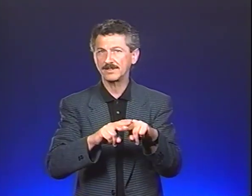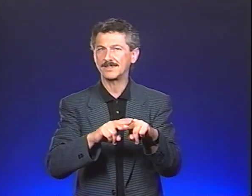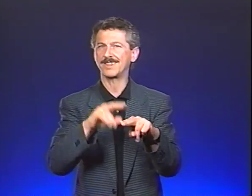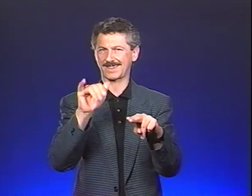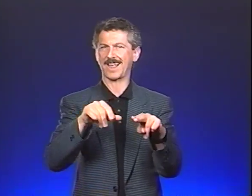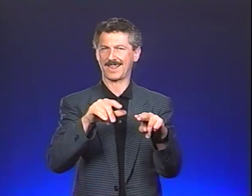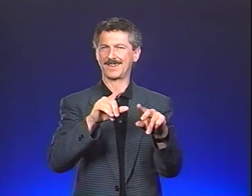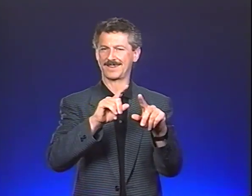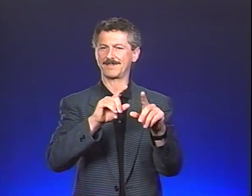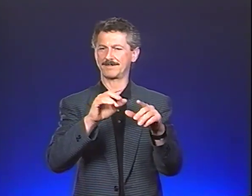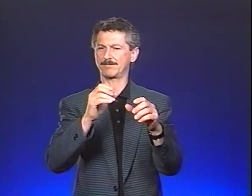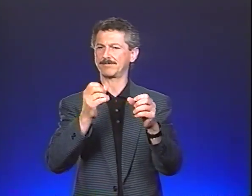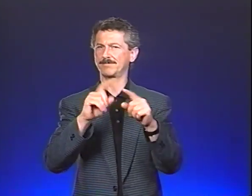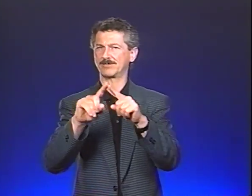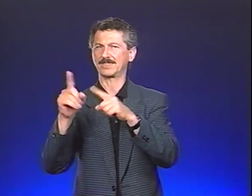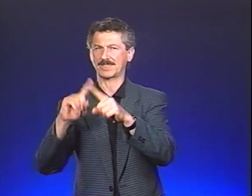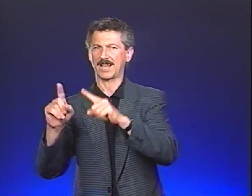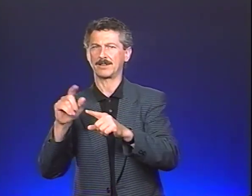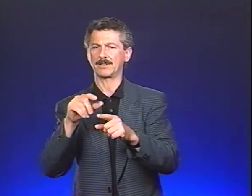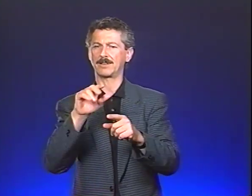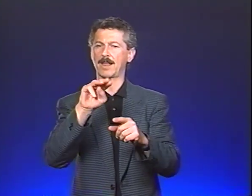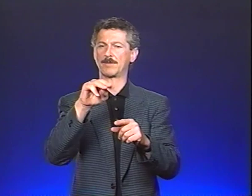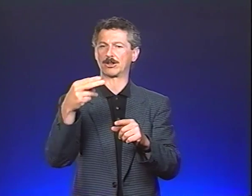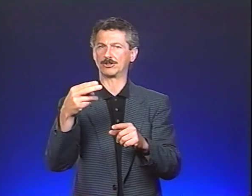signs my, no, and sit.